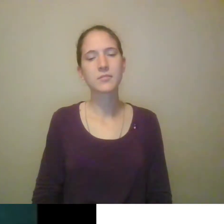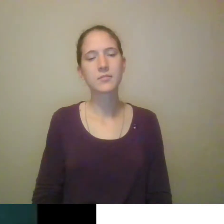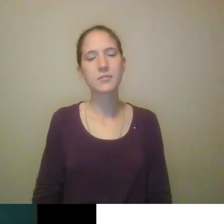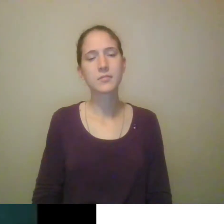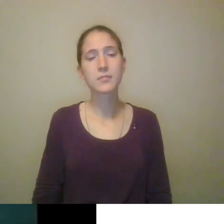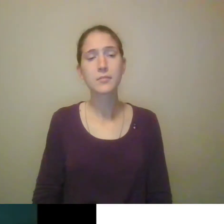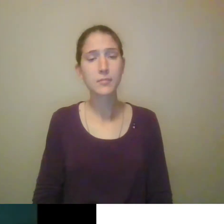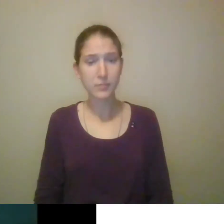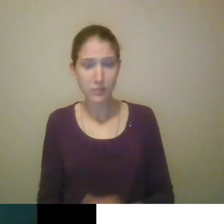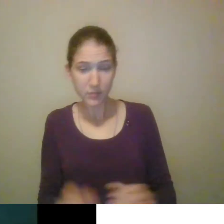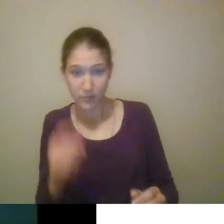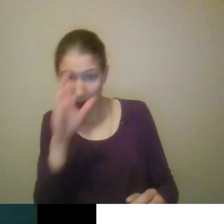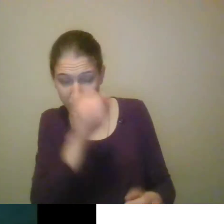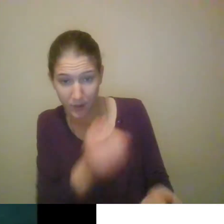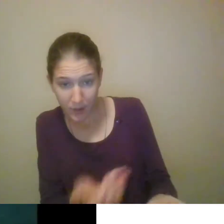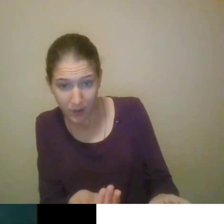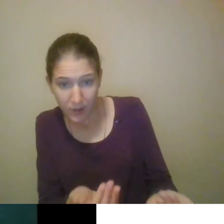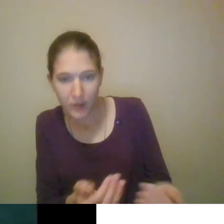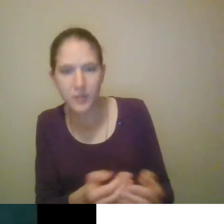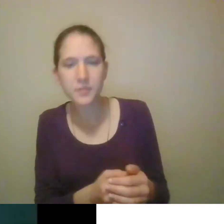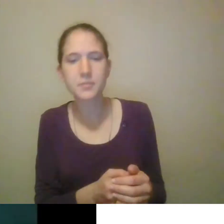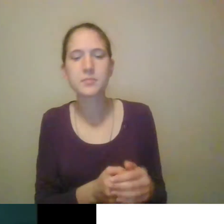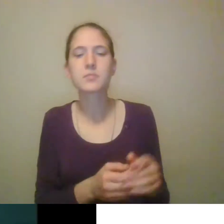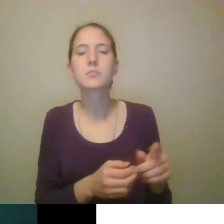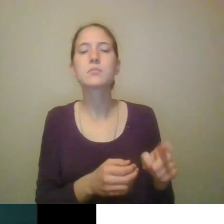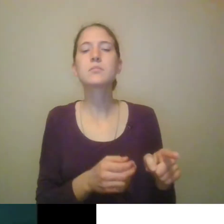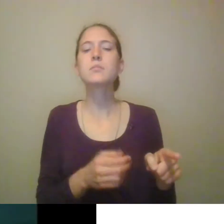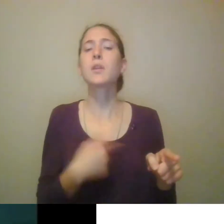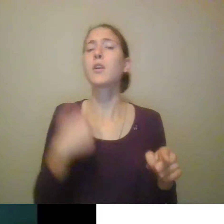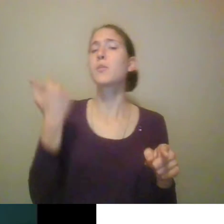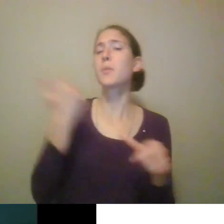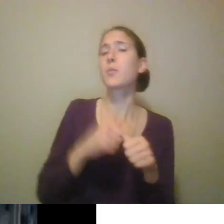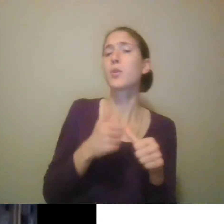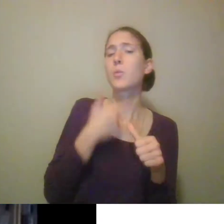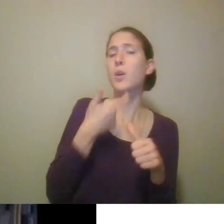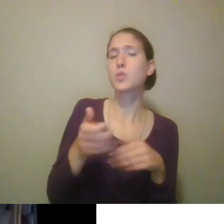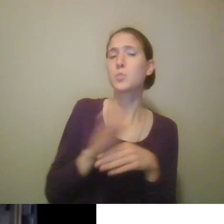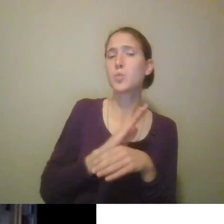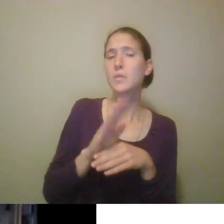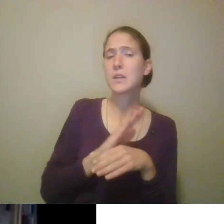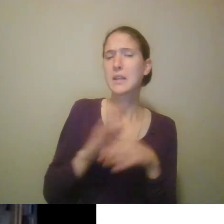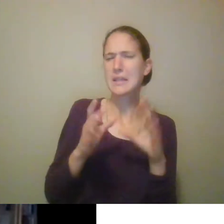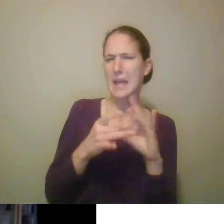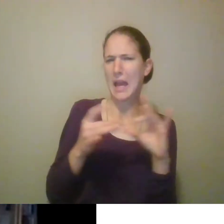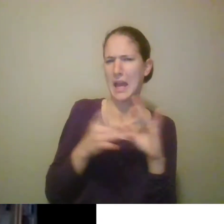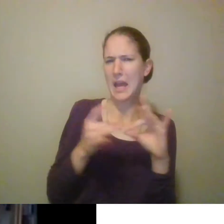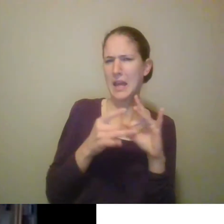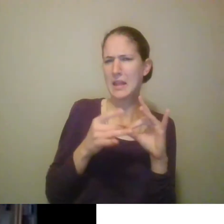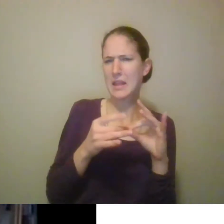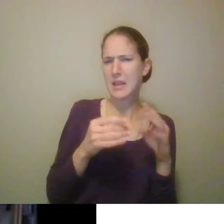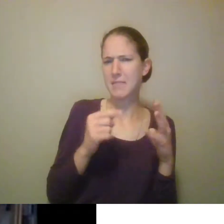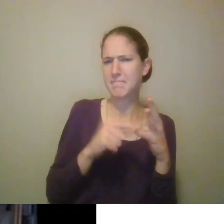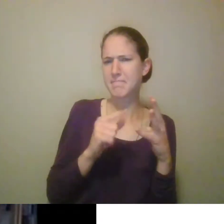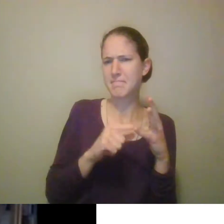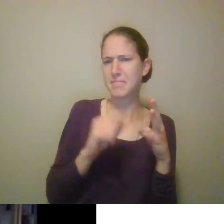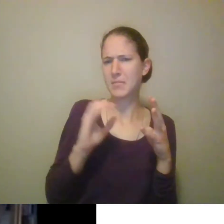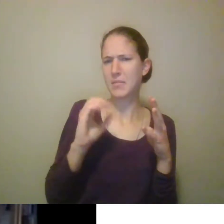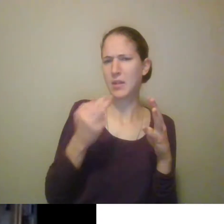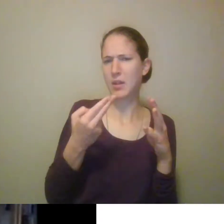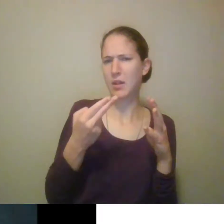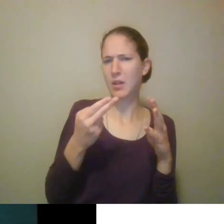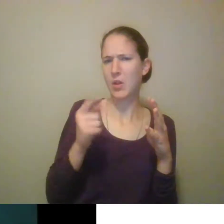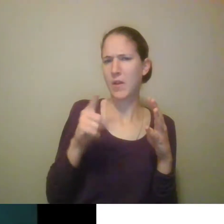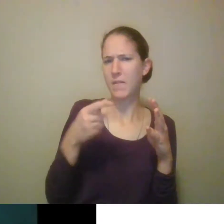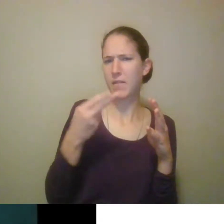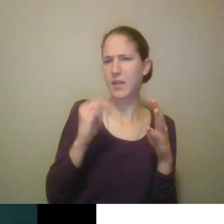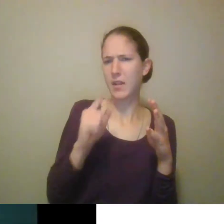What were you going to say? Well, in the movie we saw, wasn't it that it made it move around the thing there? Well, the chloroplasts